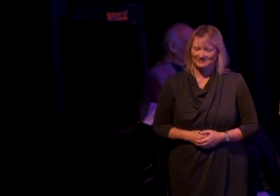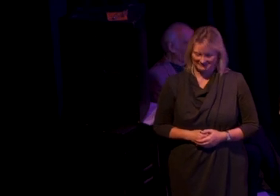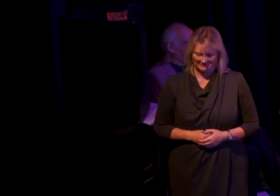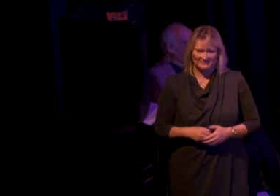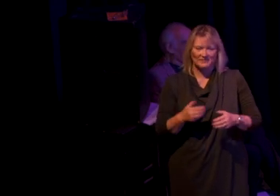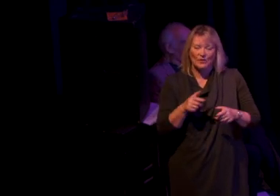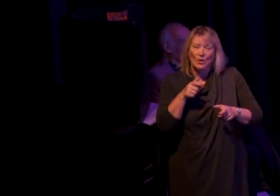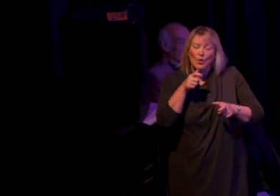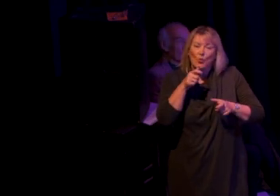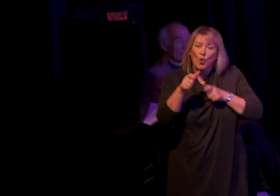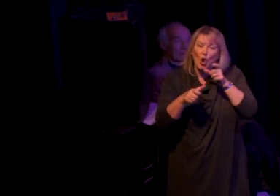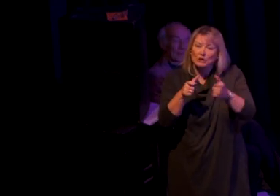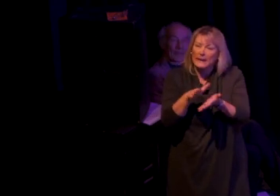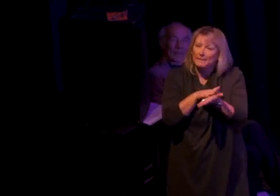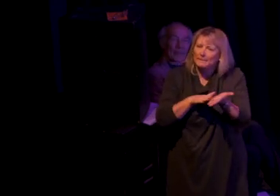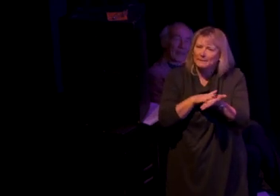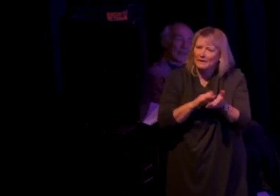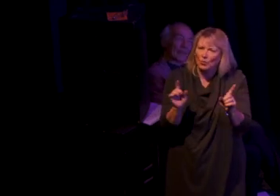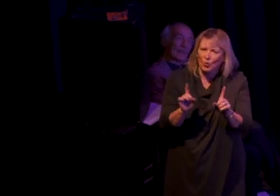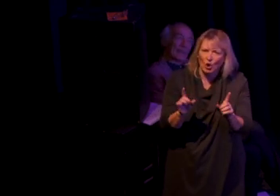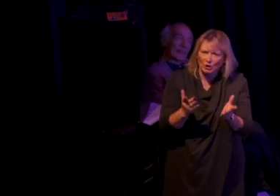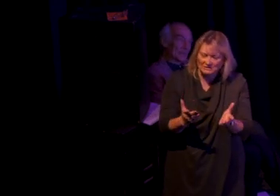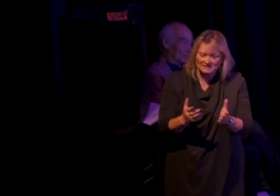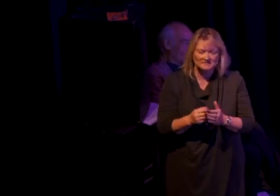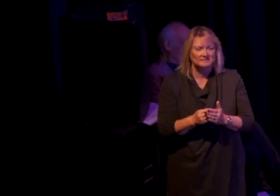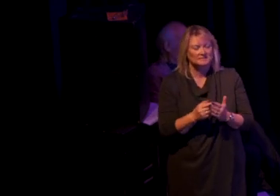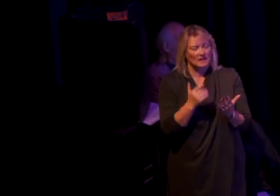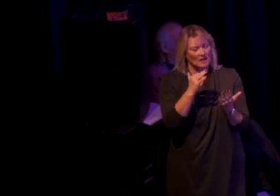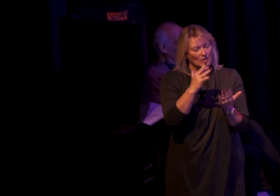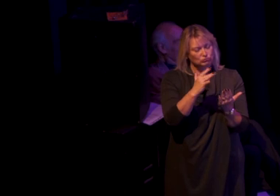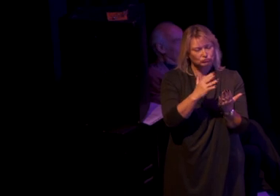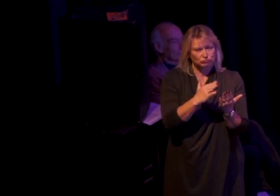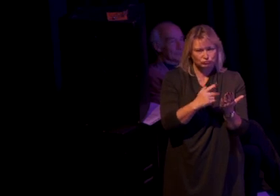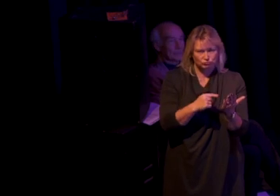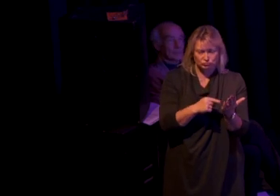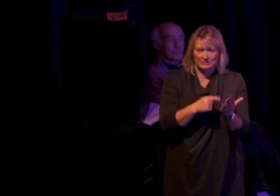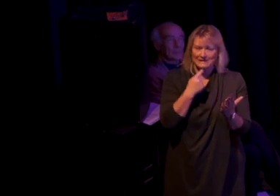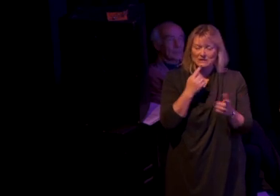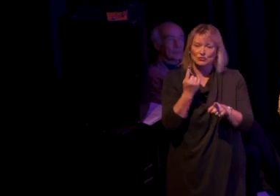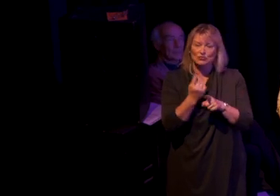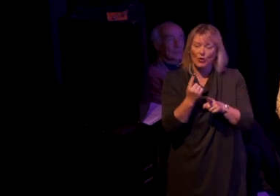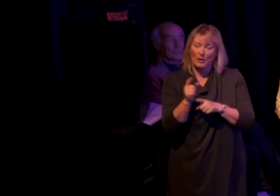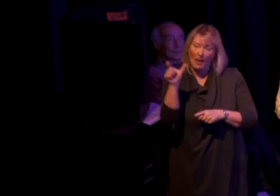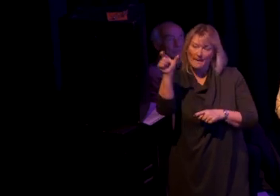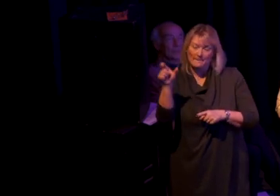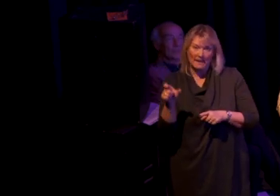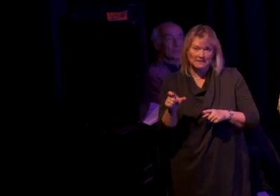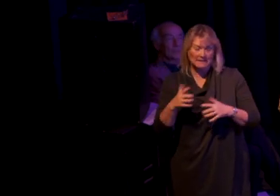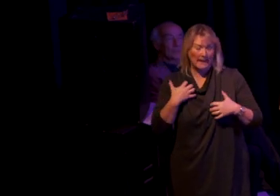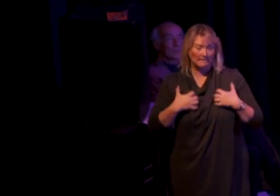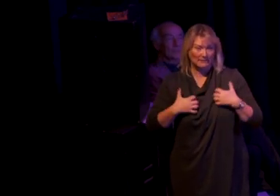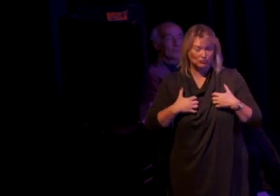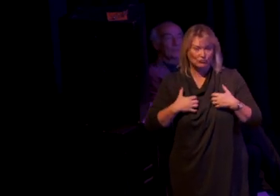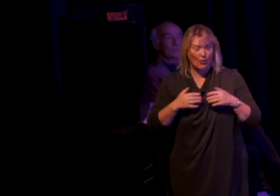So you might be puzzled what it is. He is telling about, he has envisioned a global village and